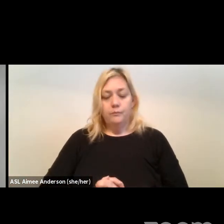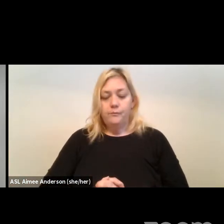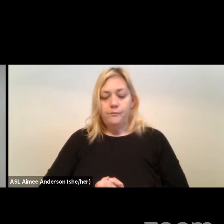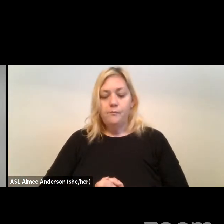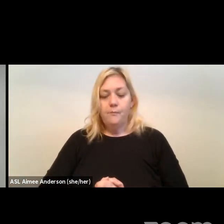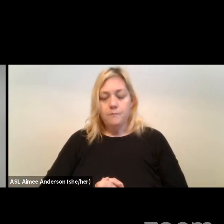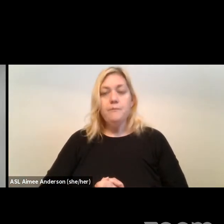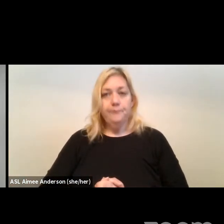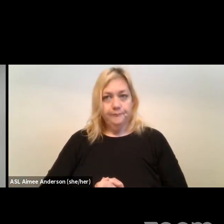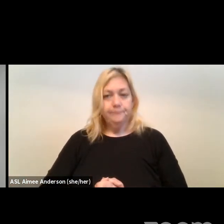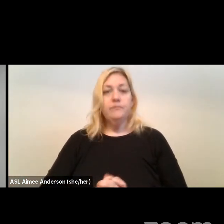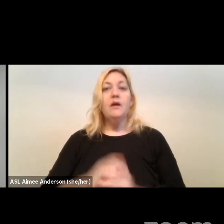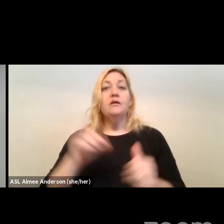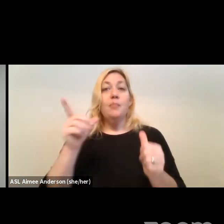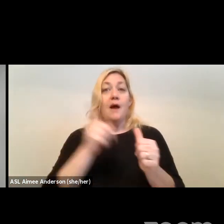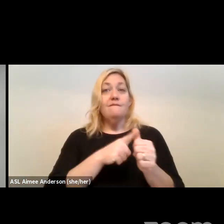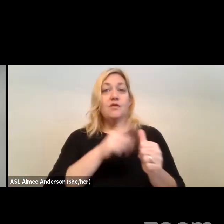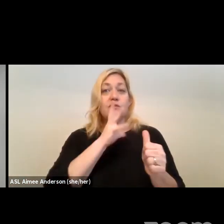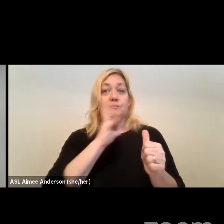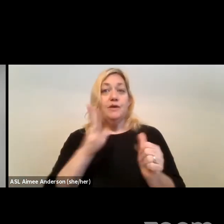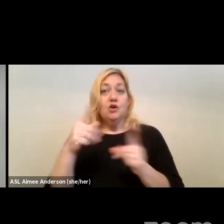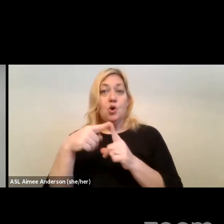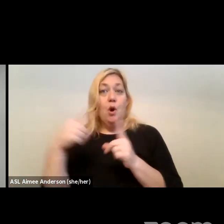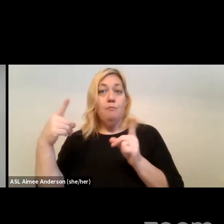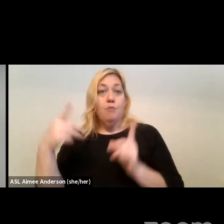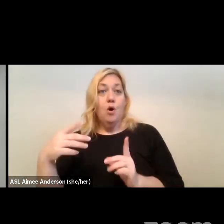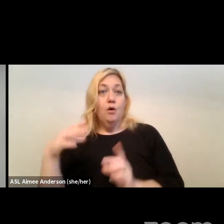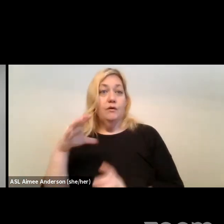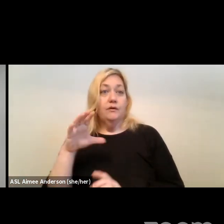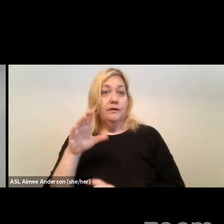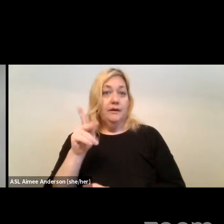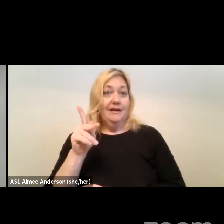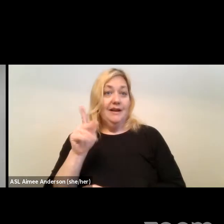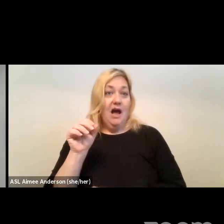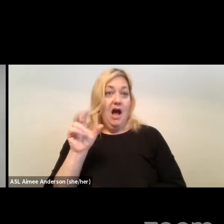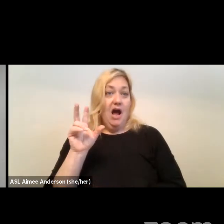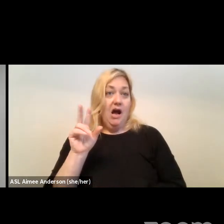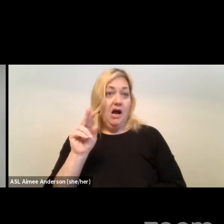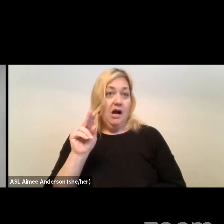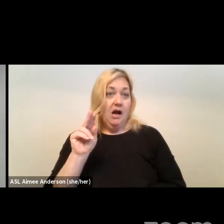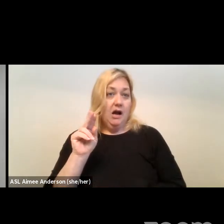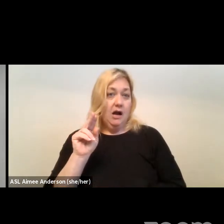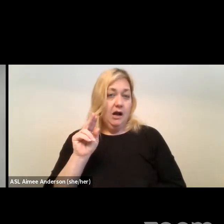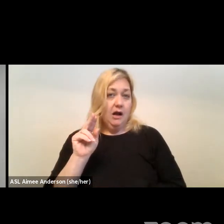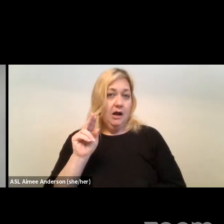Yes, so our first is Khan, and that is Ayad.